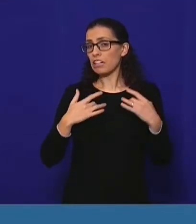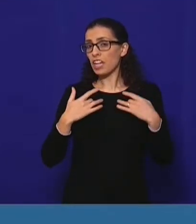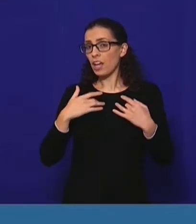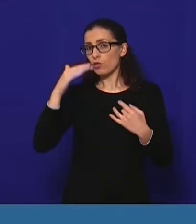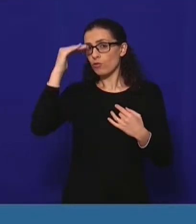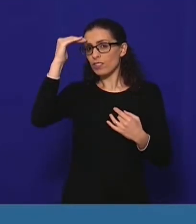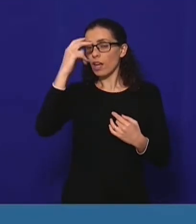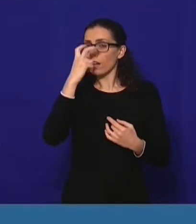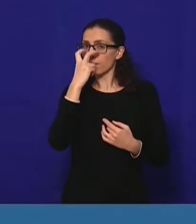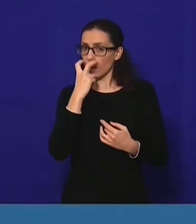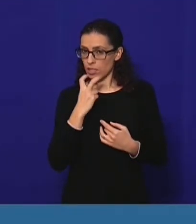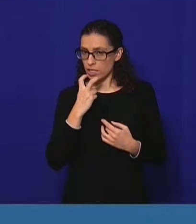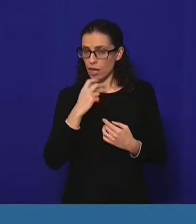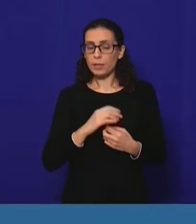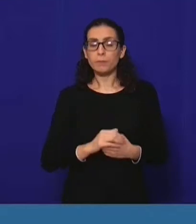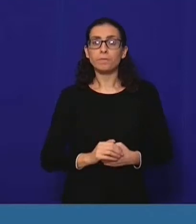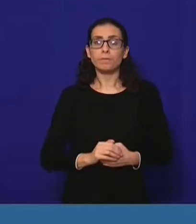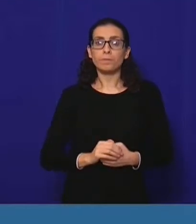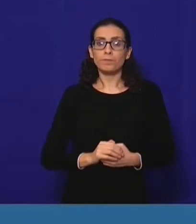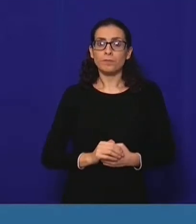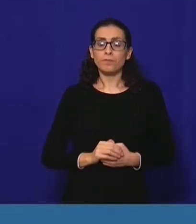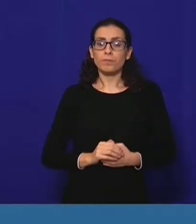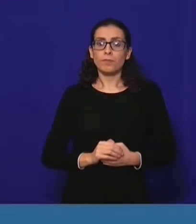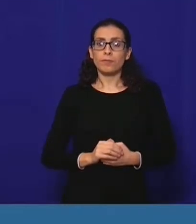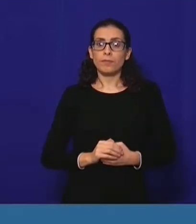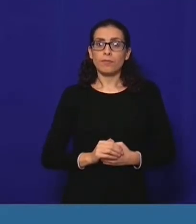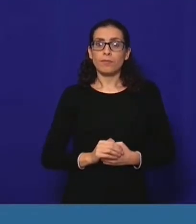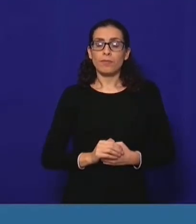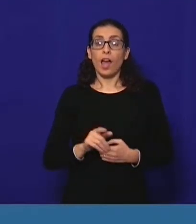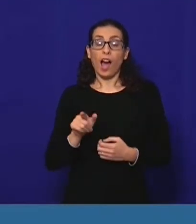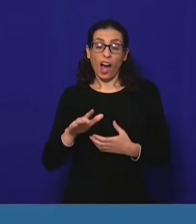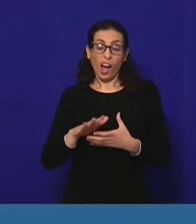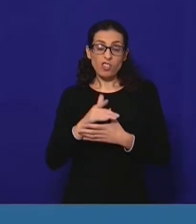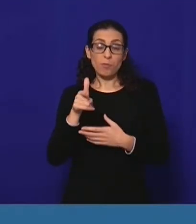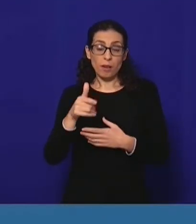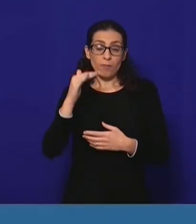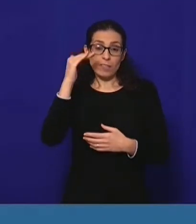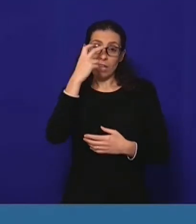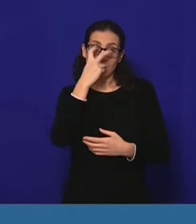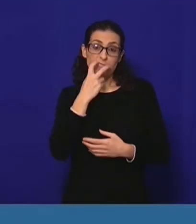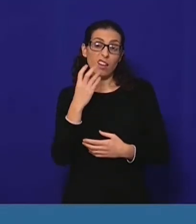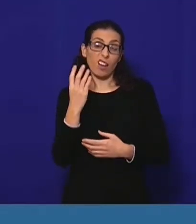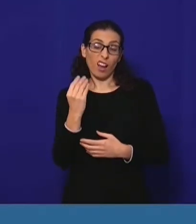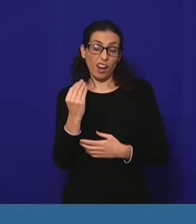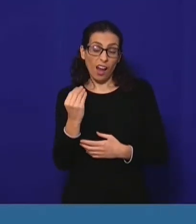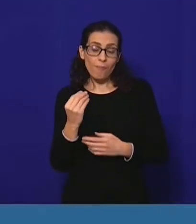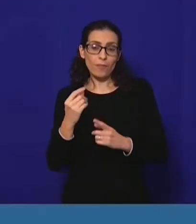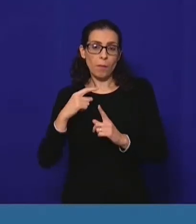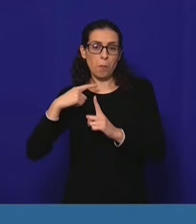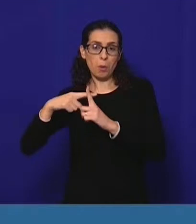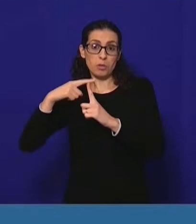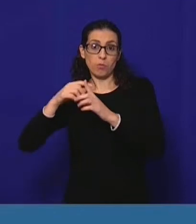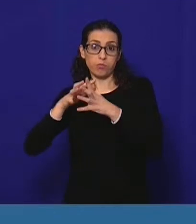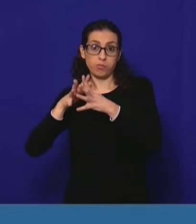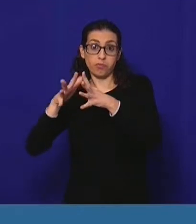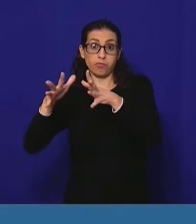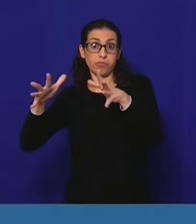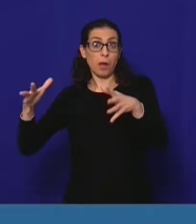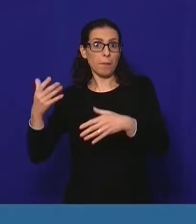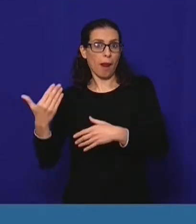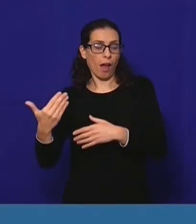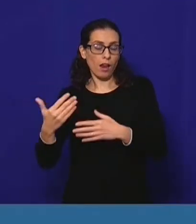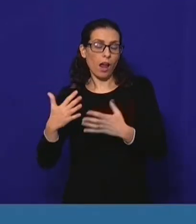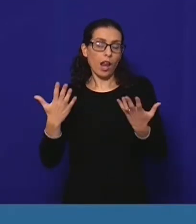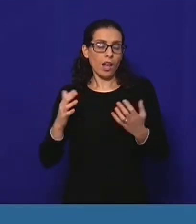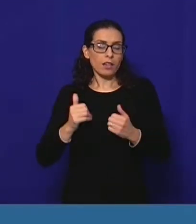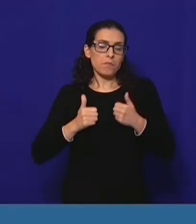fid-djar bħalma rajtu wkoll kellna numru ta' tifqijat f'dawn id-djar allura huwa importanti li aħna nkunu qegħdin nipproteġu